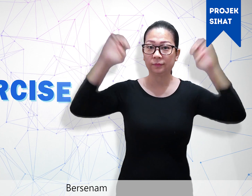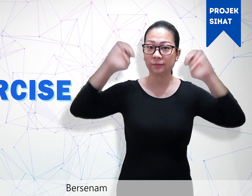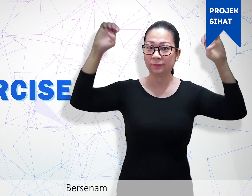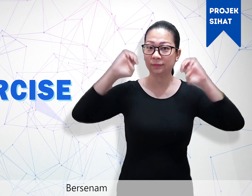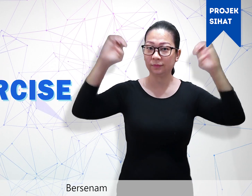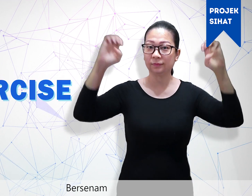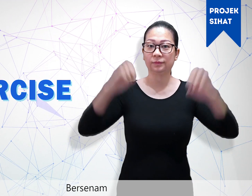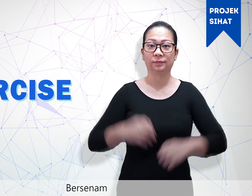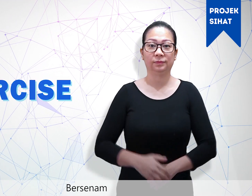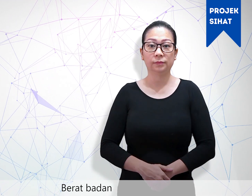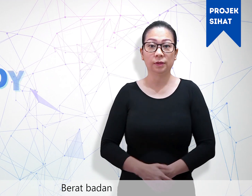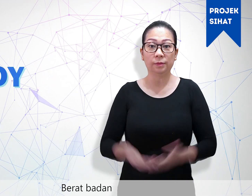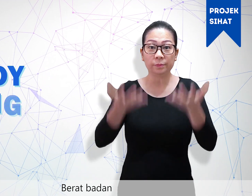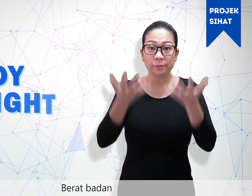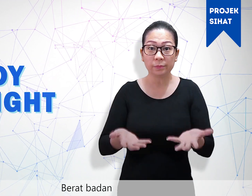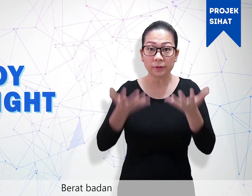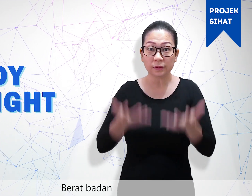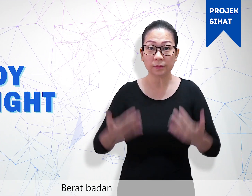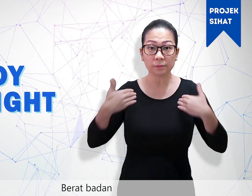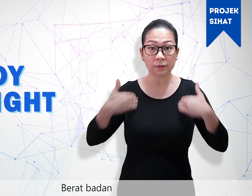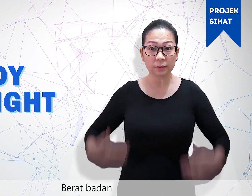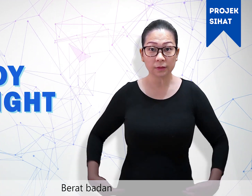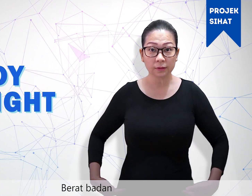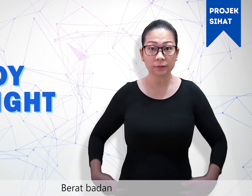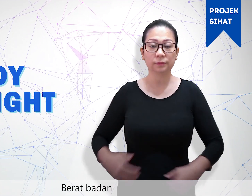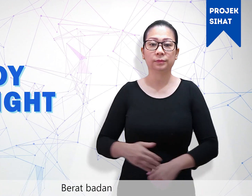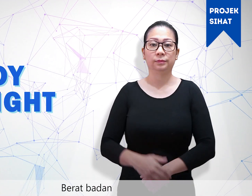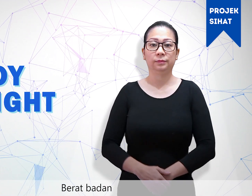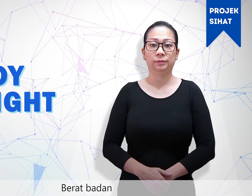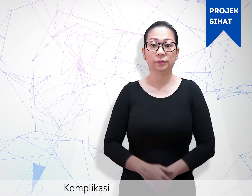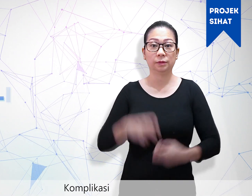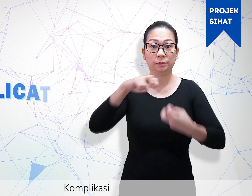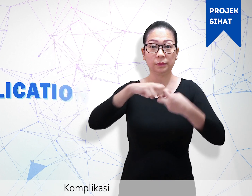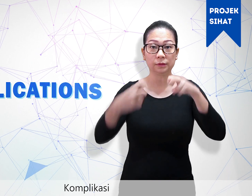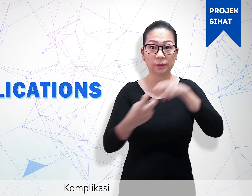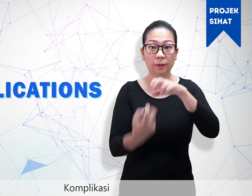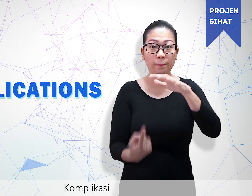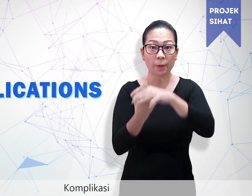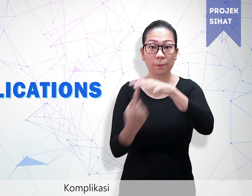exercise, body weight, complications,